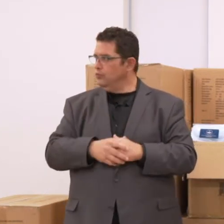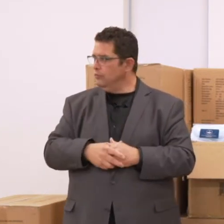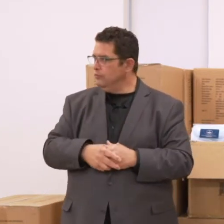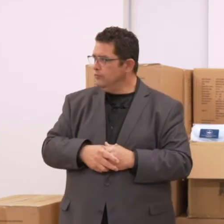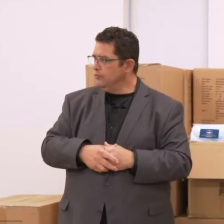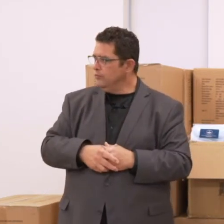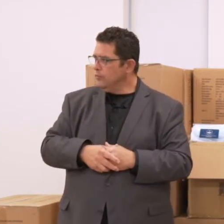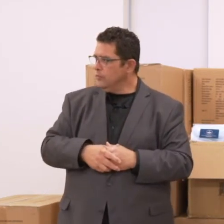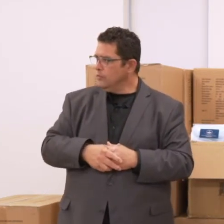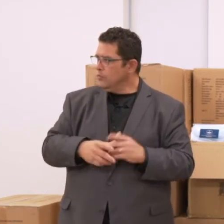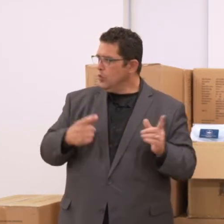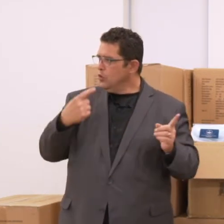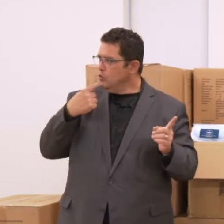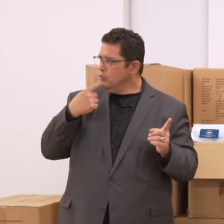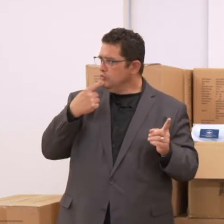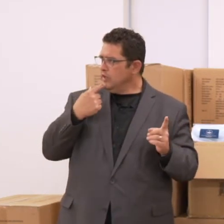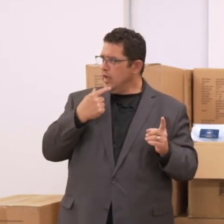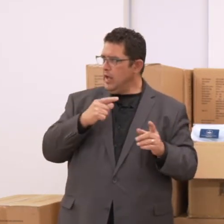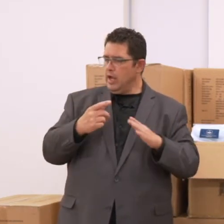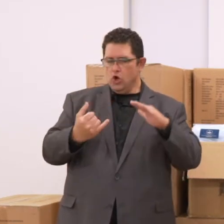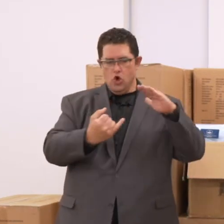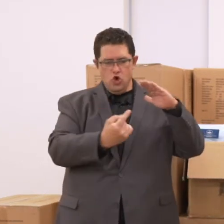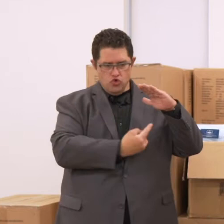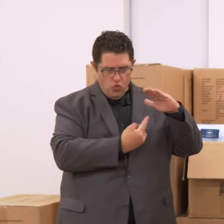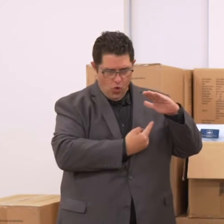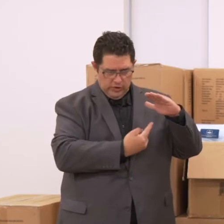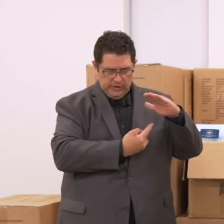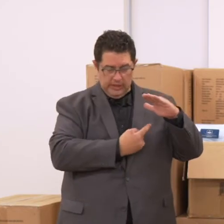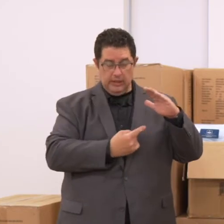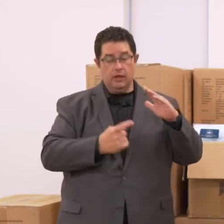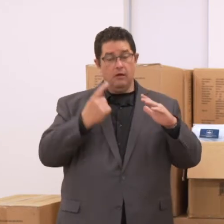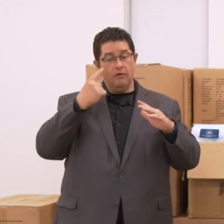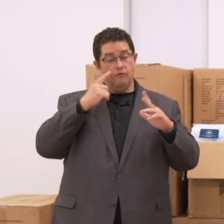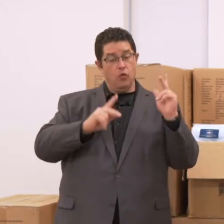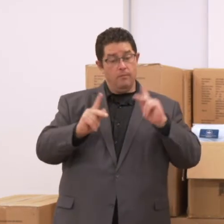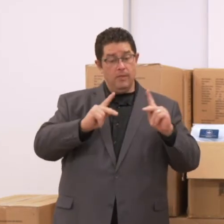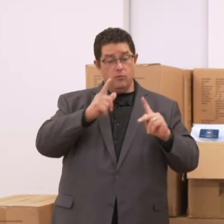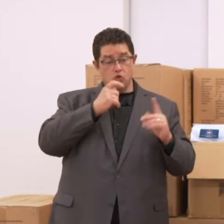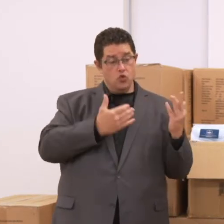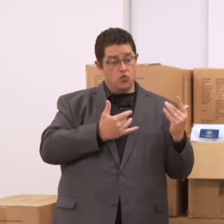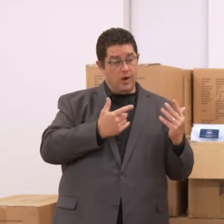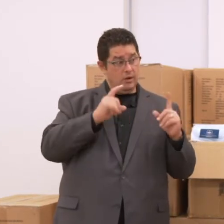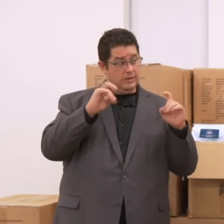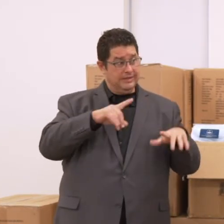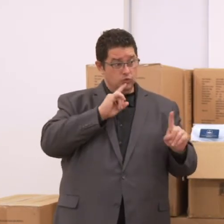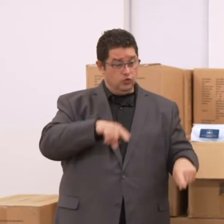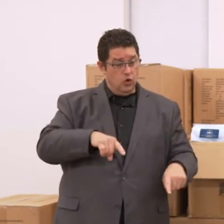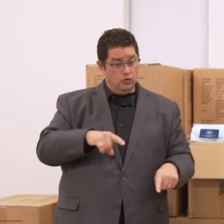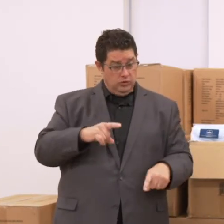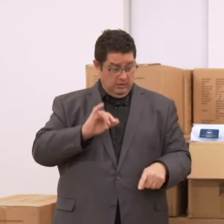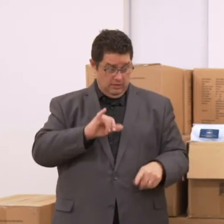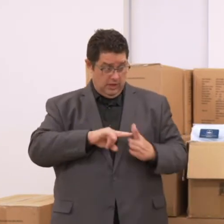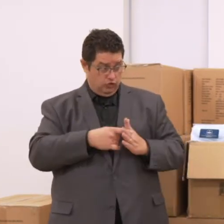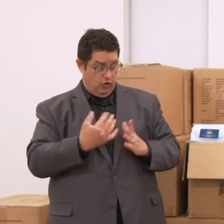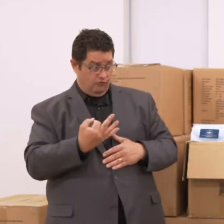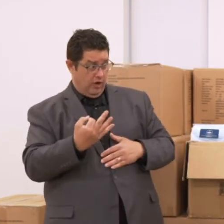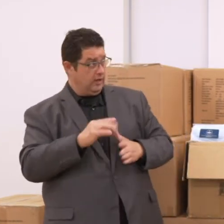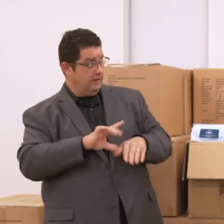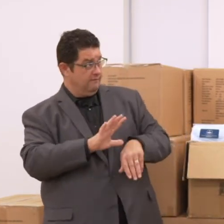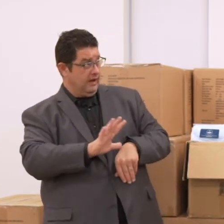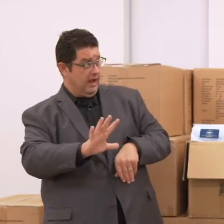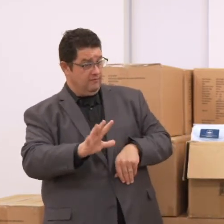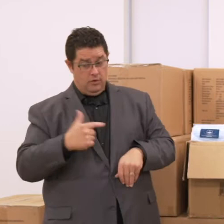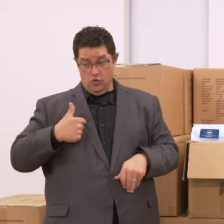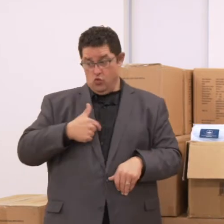5, quarantining for people waiting on test results? Does that start Friday at 5 p.m.? Well, we would ask people to start. We would ask people to